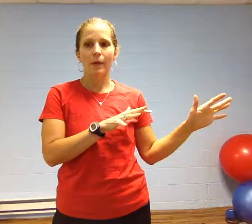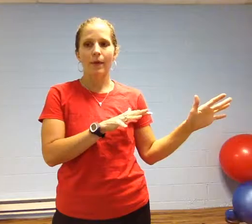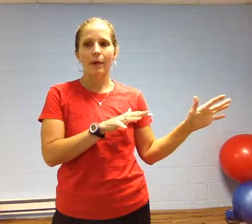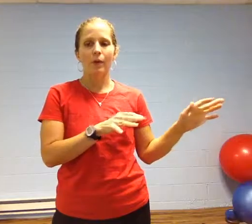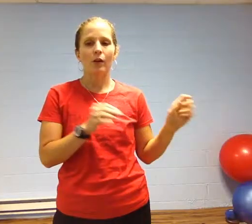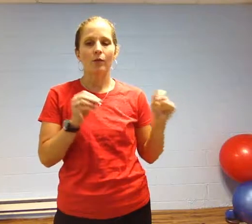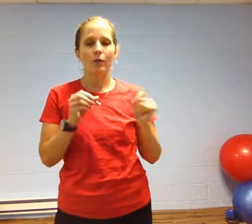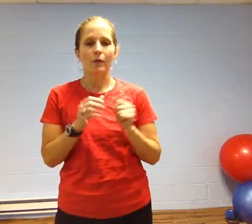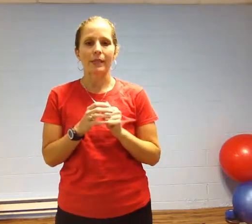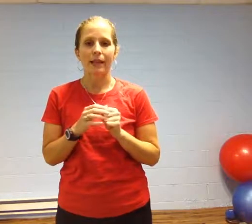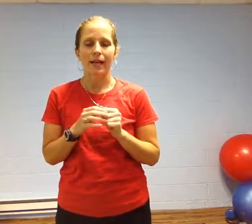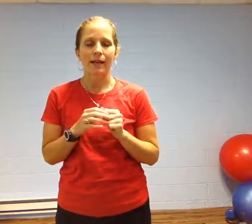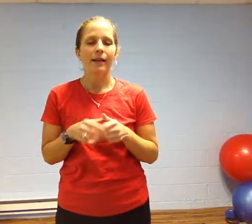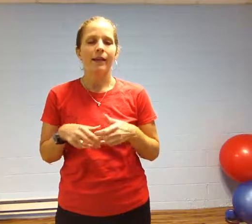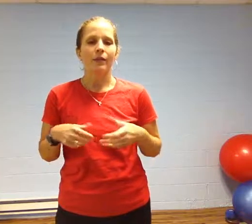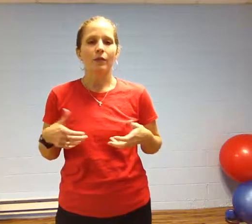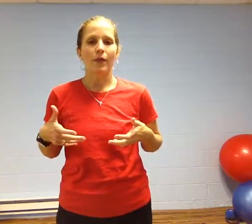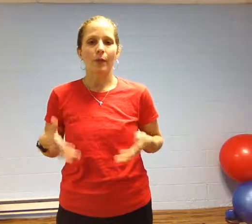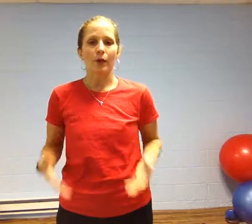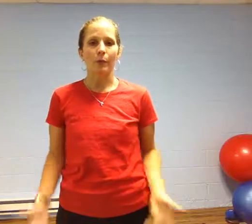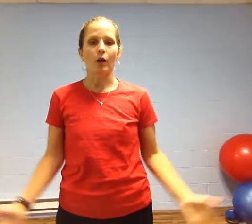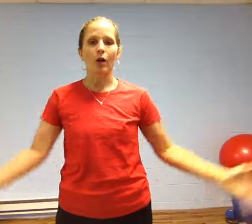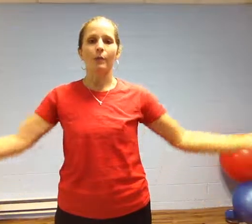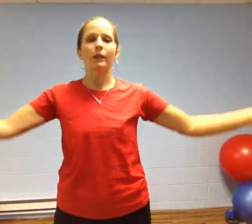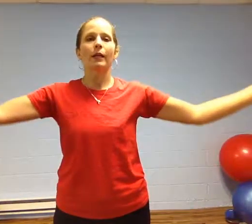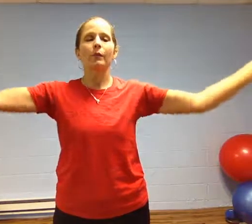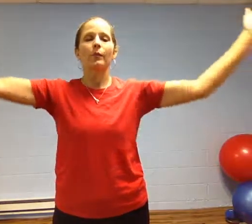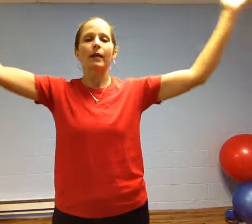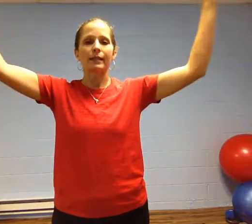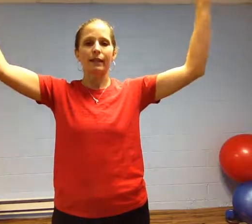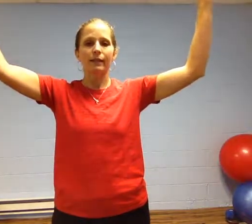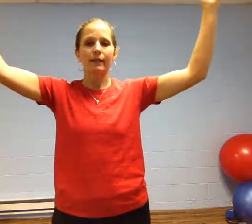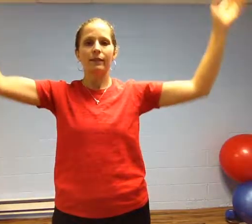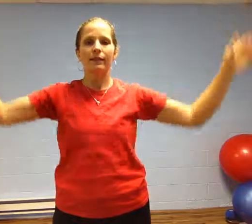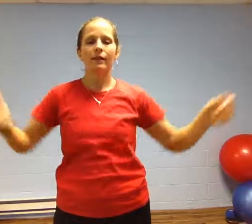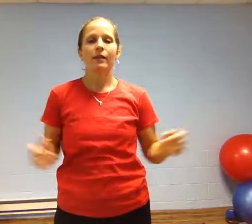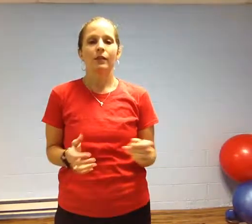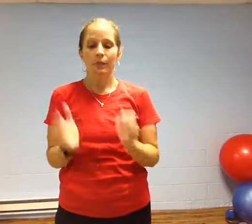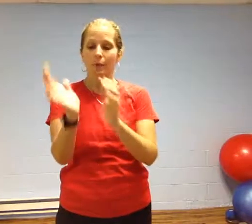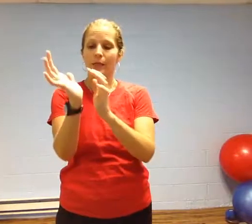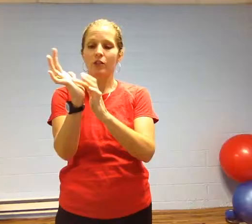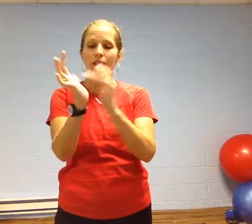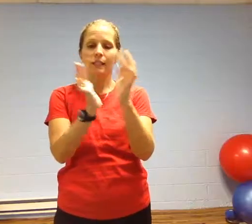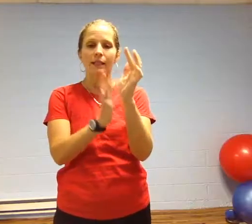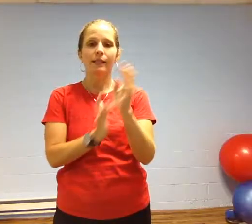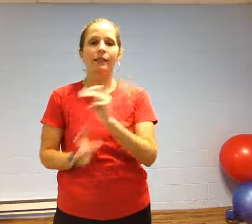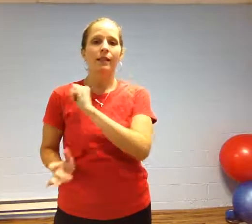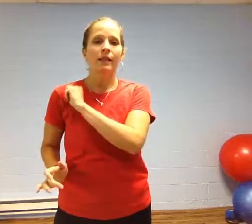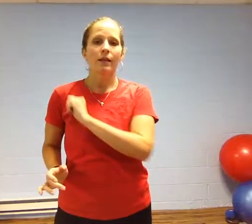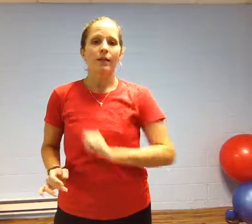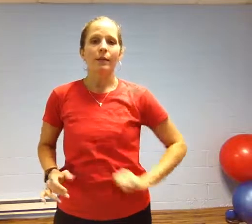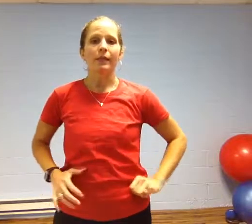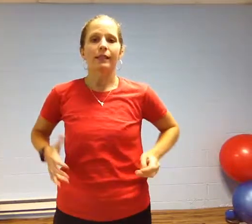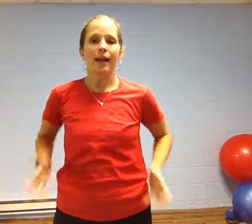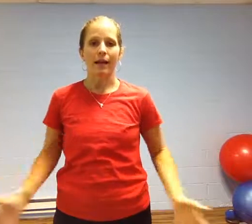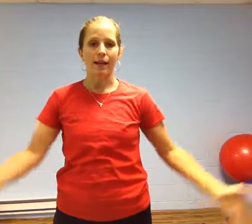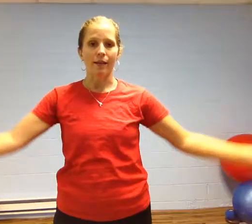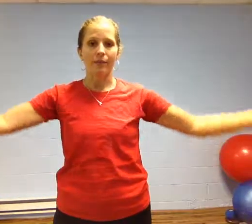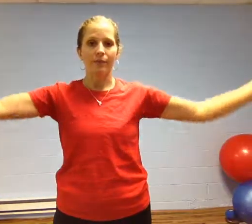that part for Messiah. And so for that, we're going to put our arms up like we're praising. So it'll be Jesus the Messiah. And